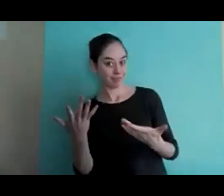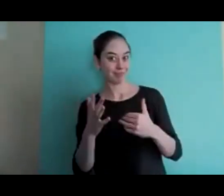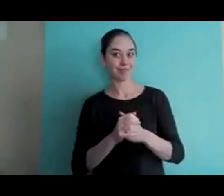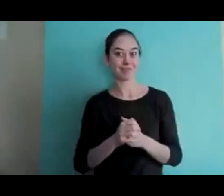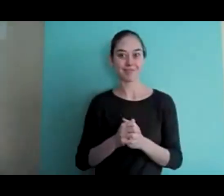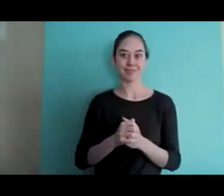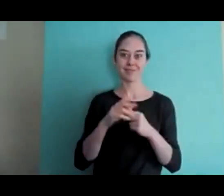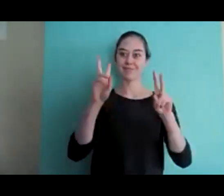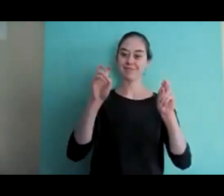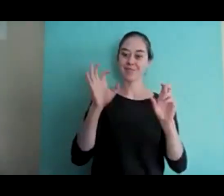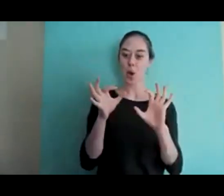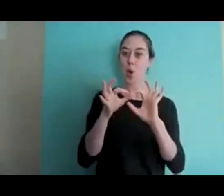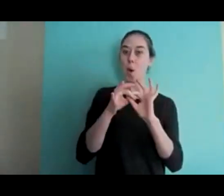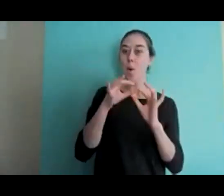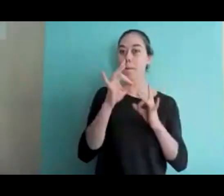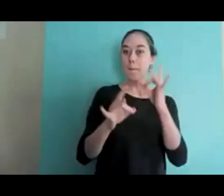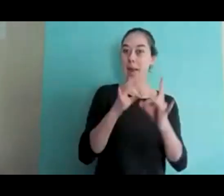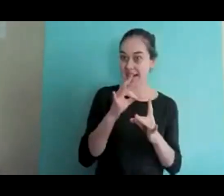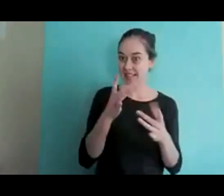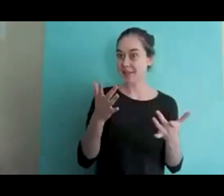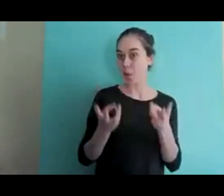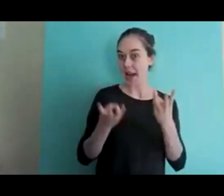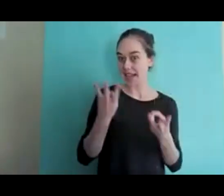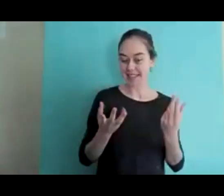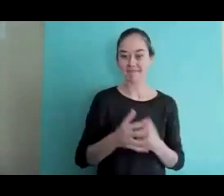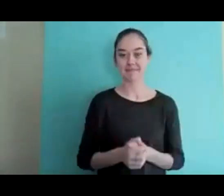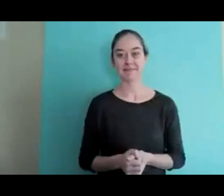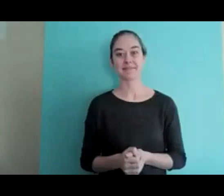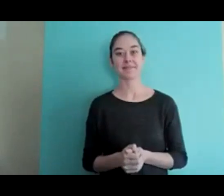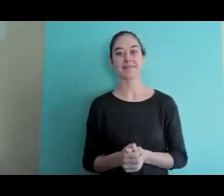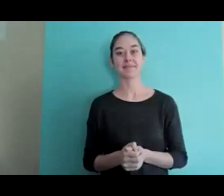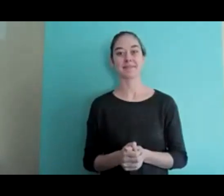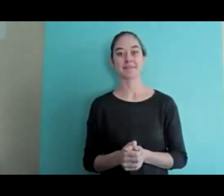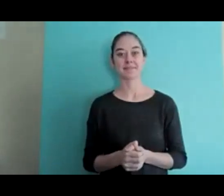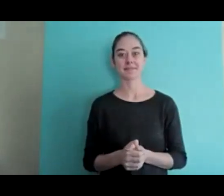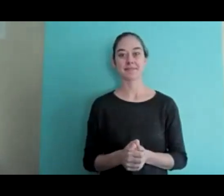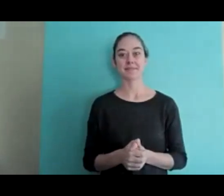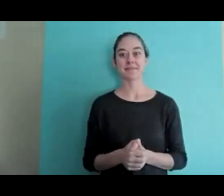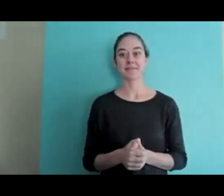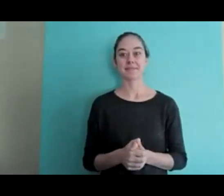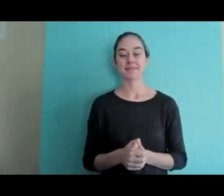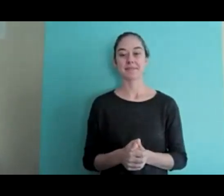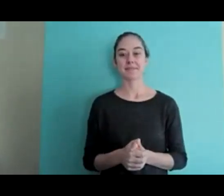homemade resistance or a weight for some exercise.